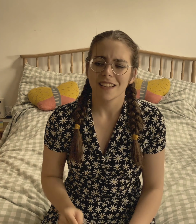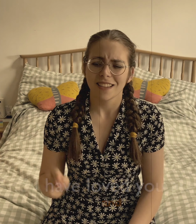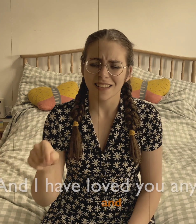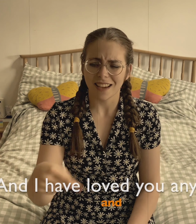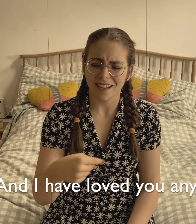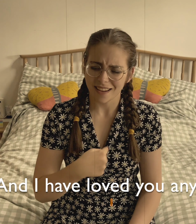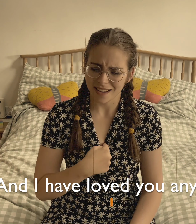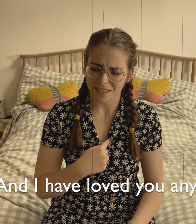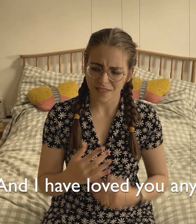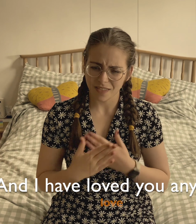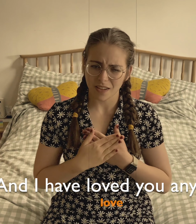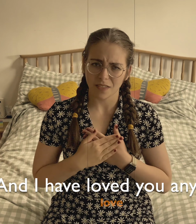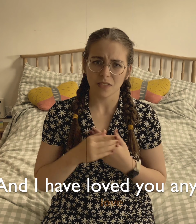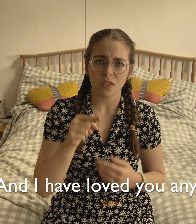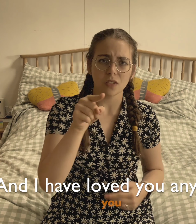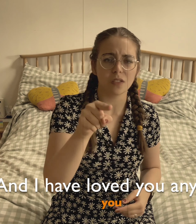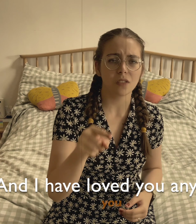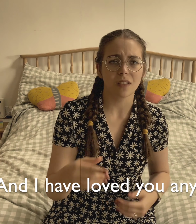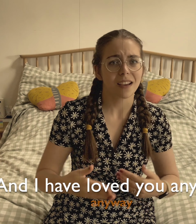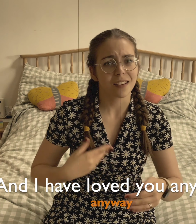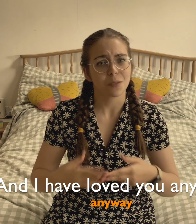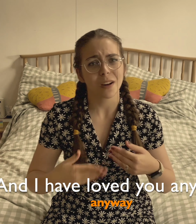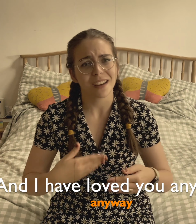and I have loved you anyway.